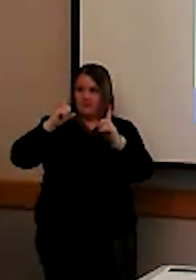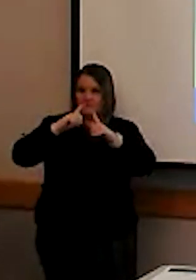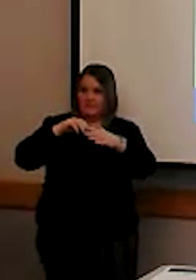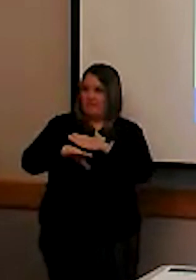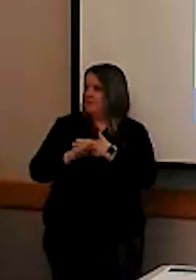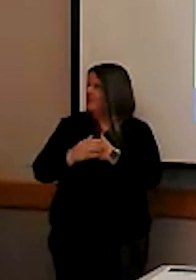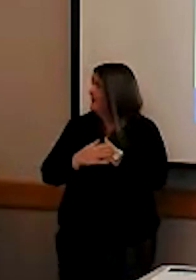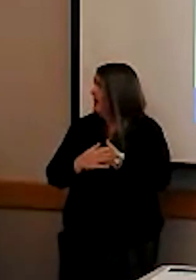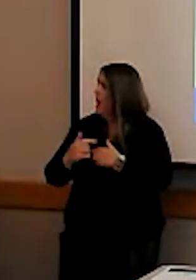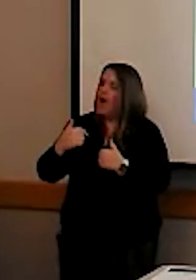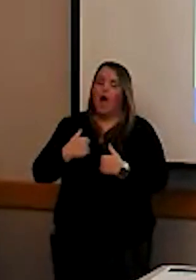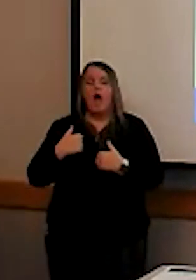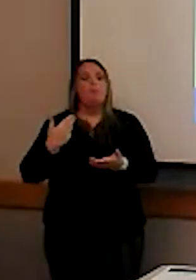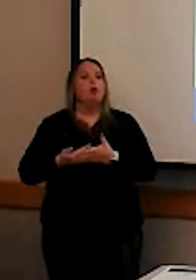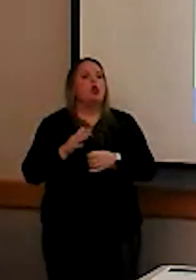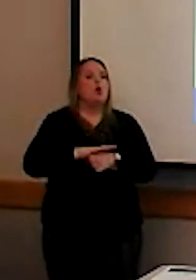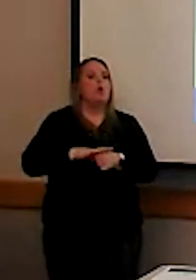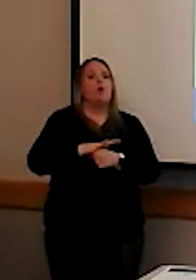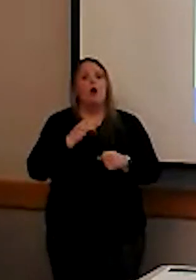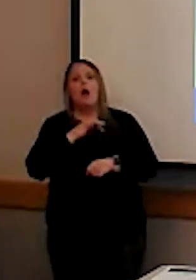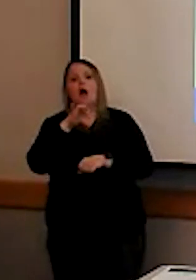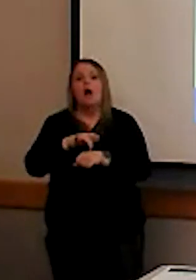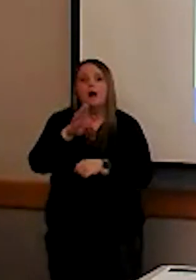because I was like, I'm in the neighborhood.